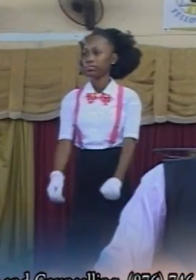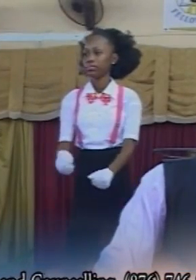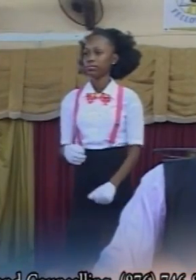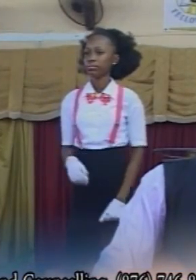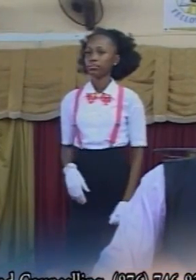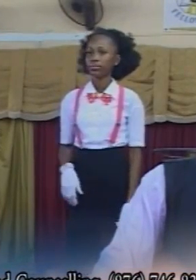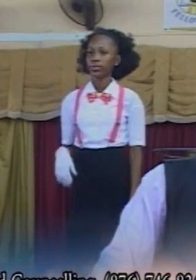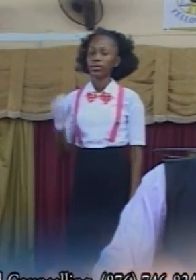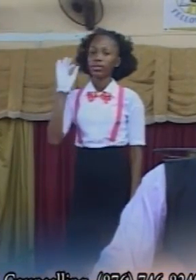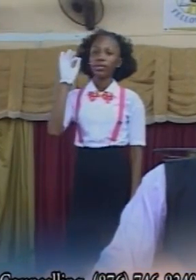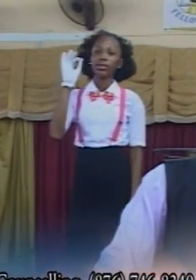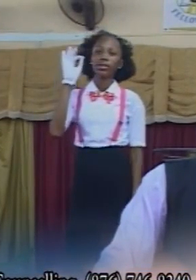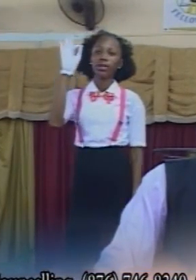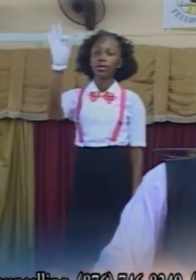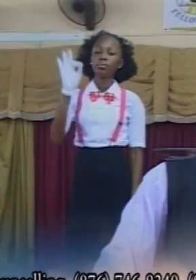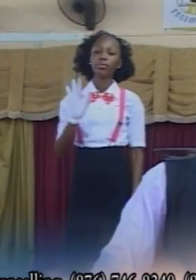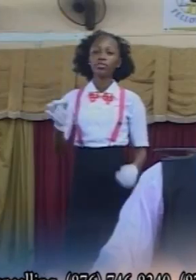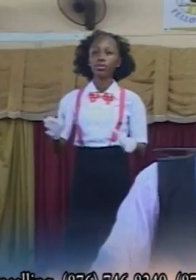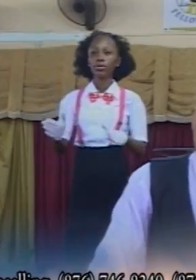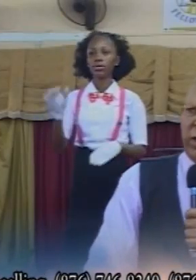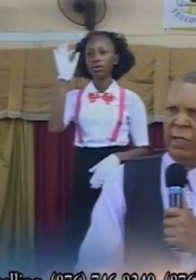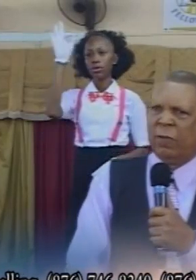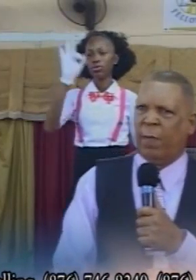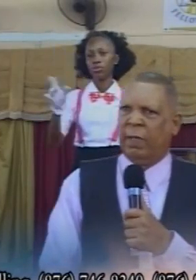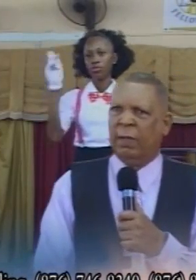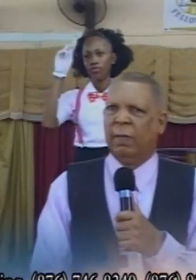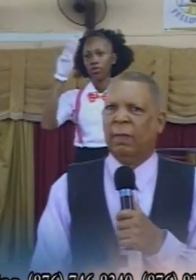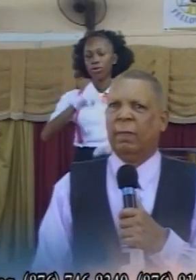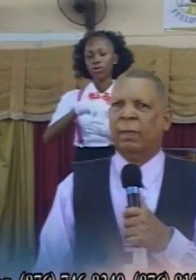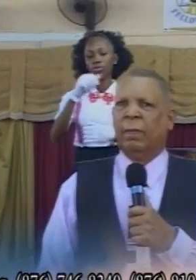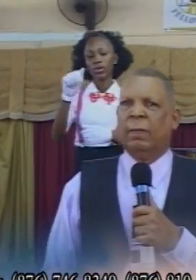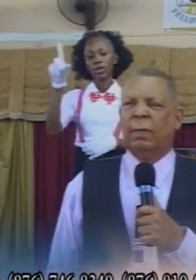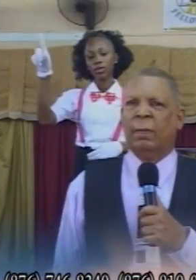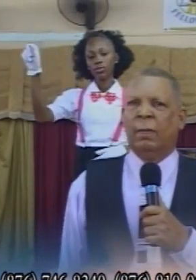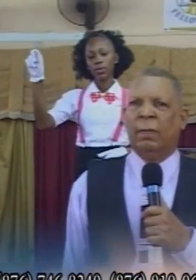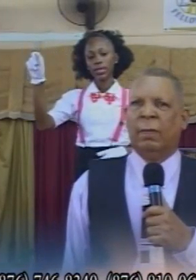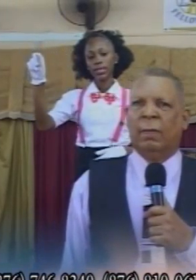I preached for 120 years. I said, destruction is coming.